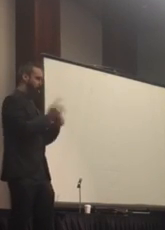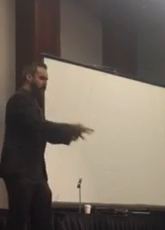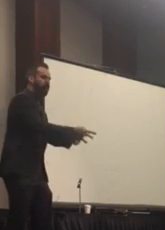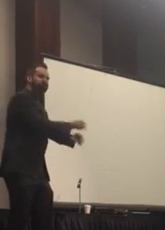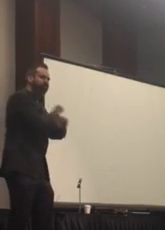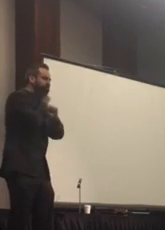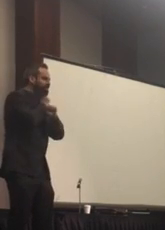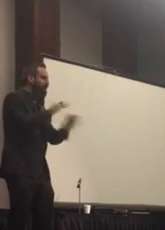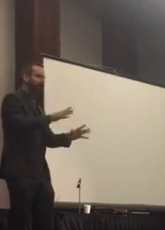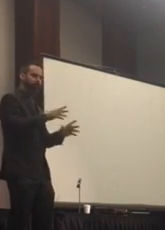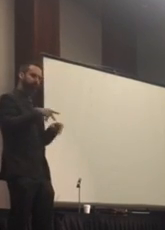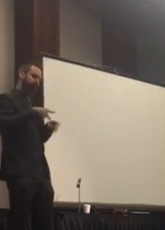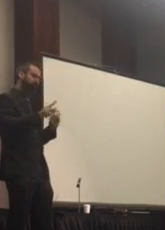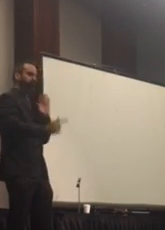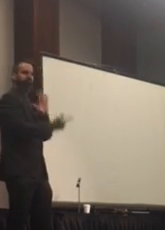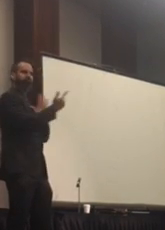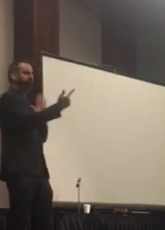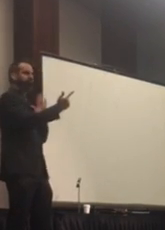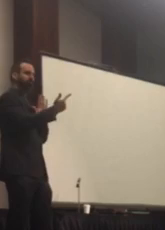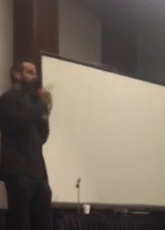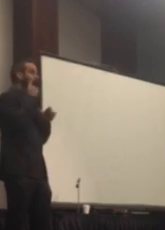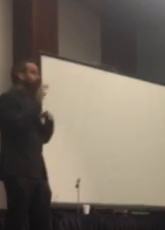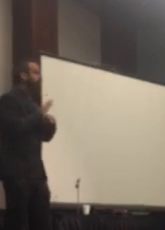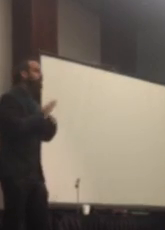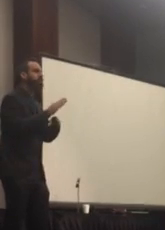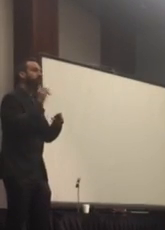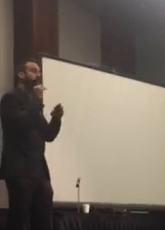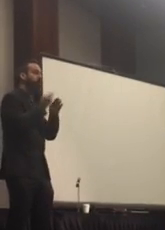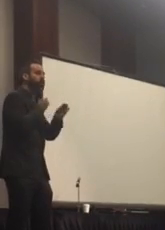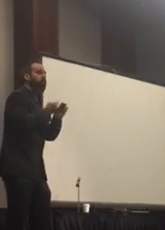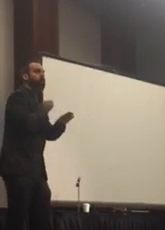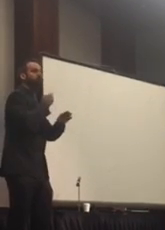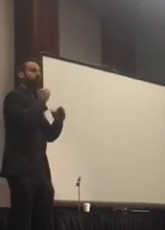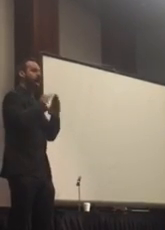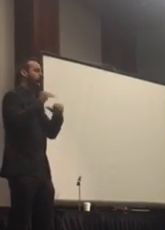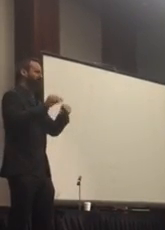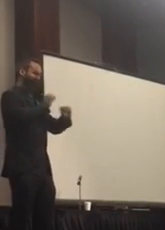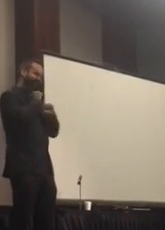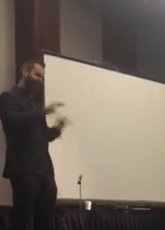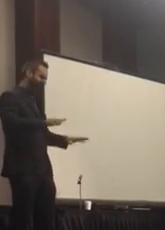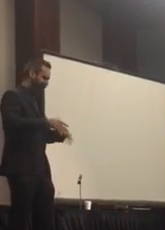for a house, not for a business, not for repairs to a home, nothing. And